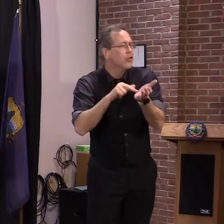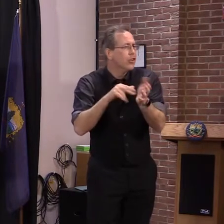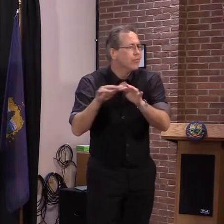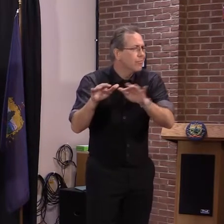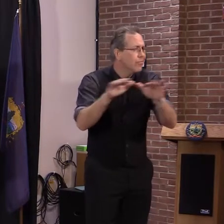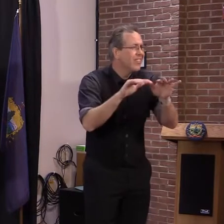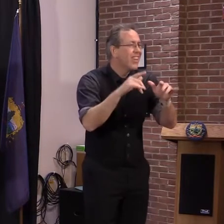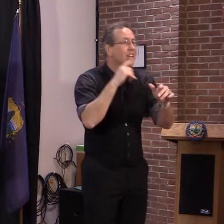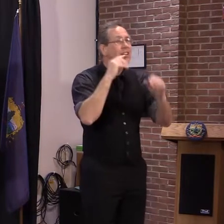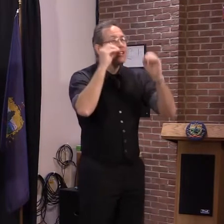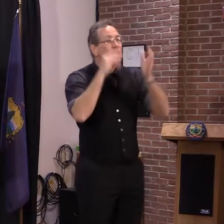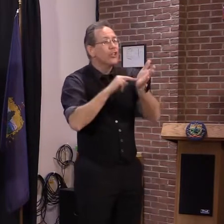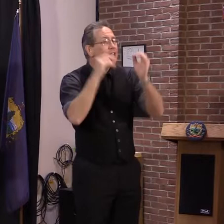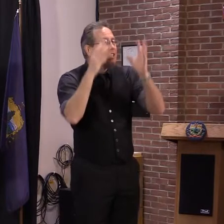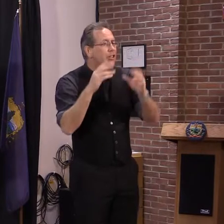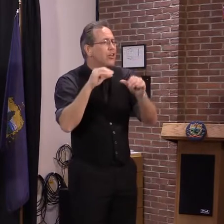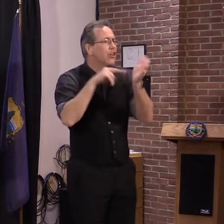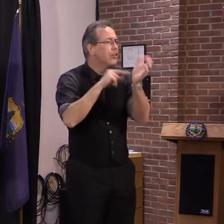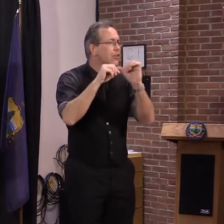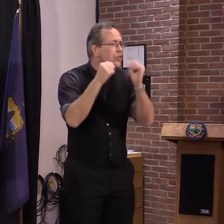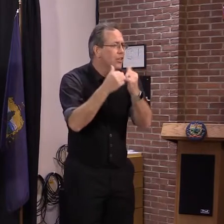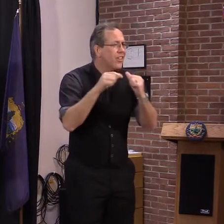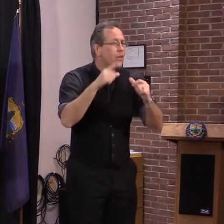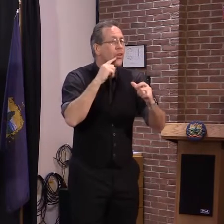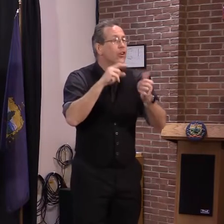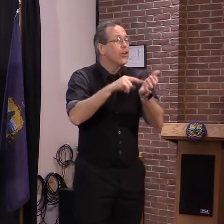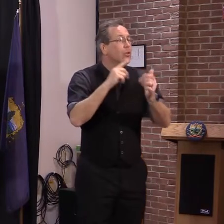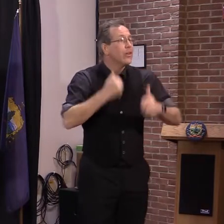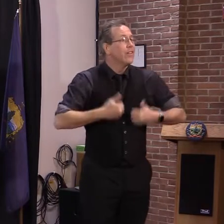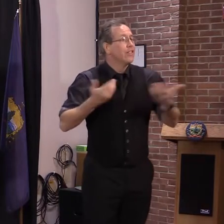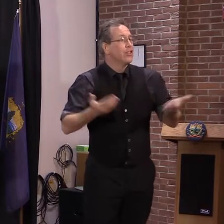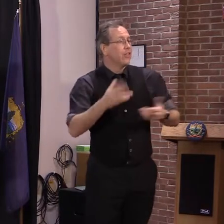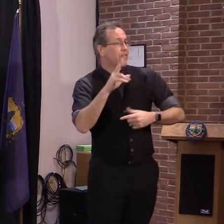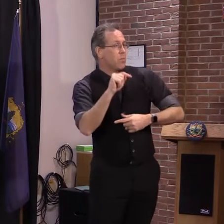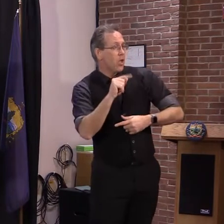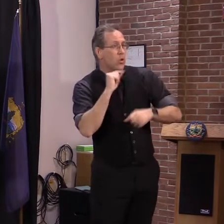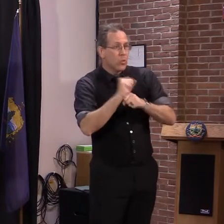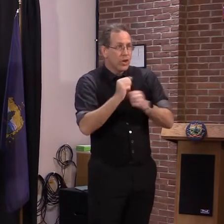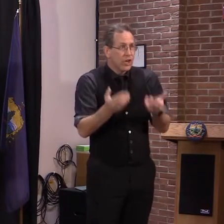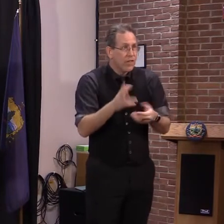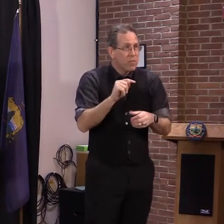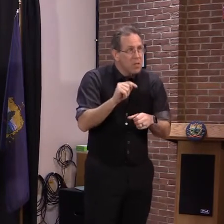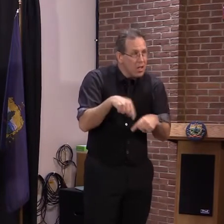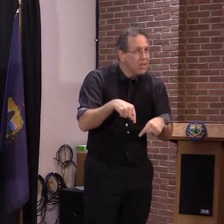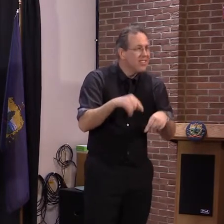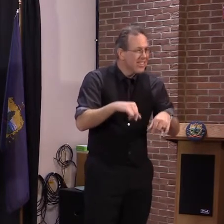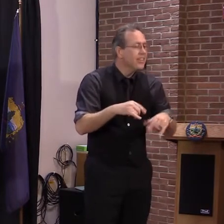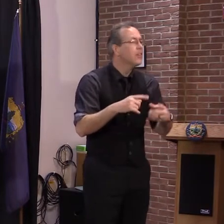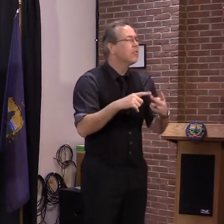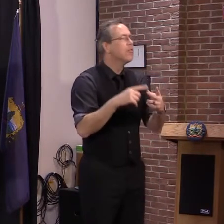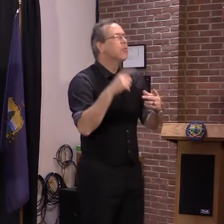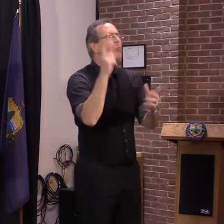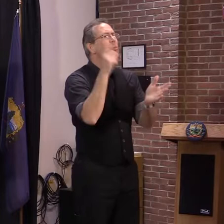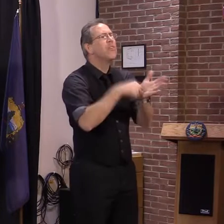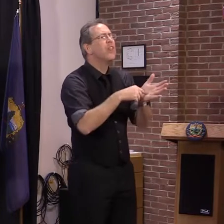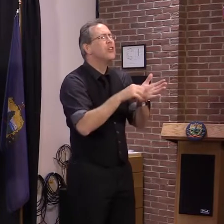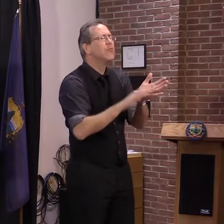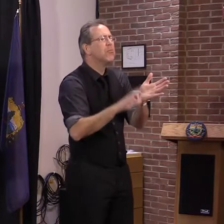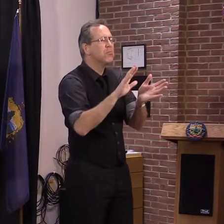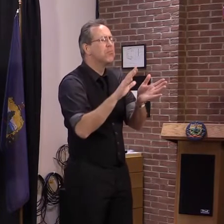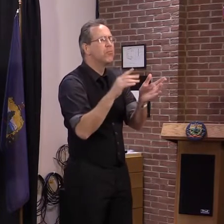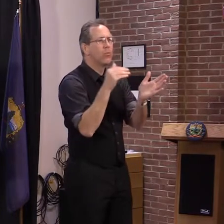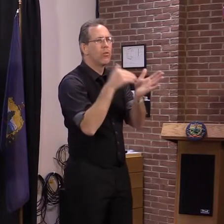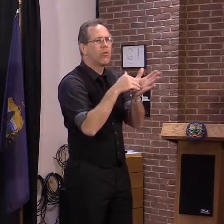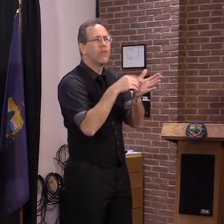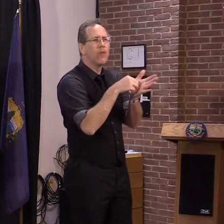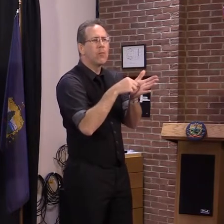educator who lives in Vermont and works for a Vermont healthcare provider a $1,000 annual refundable tax credit. This